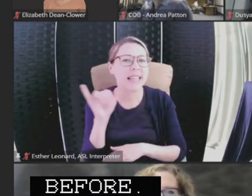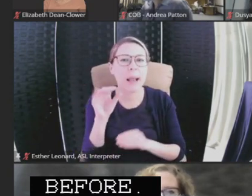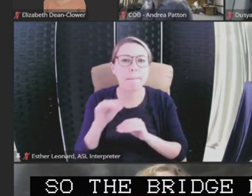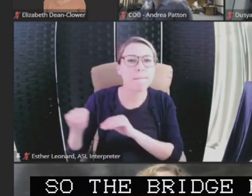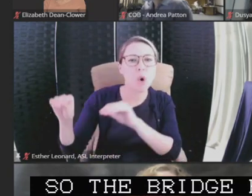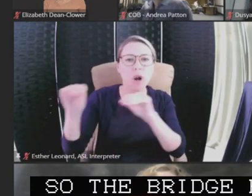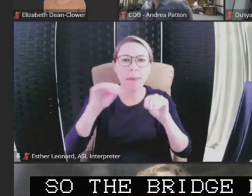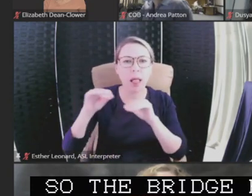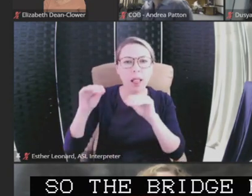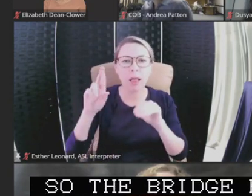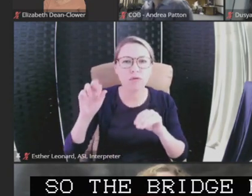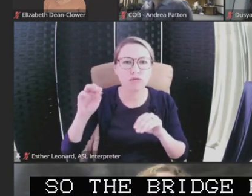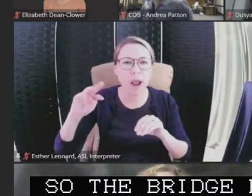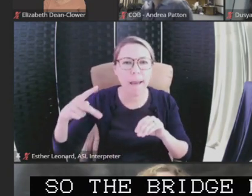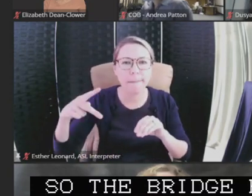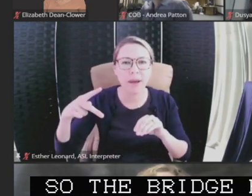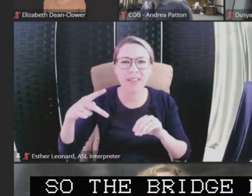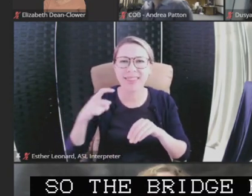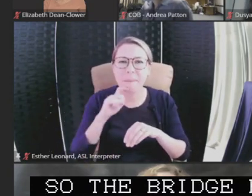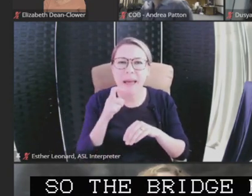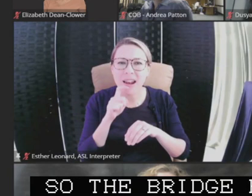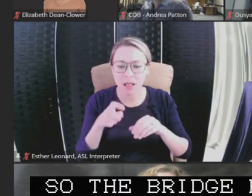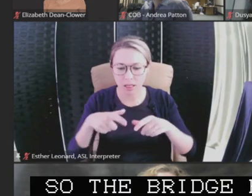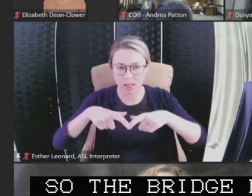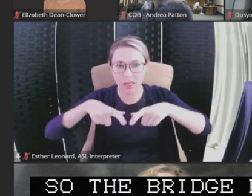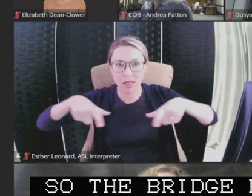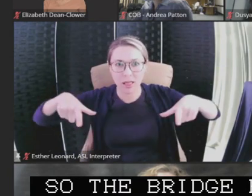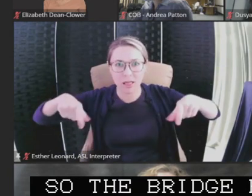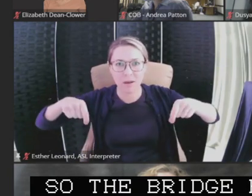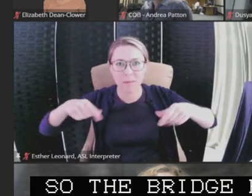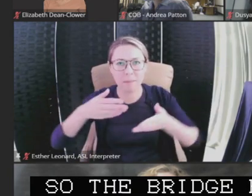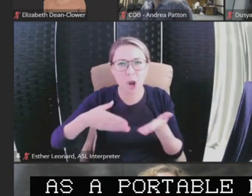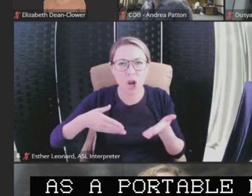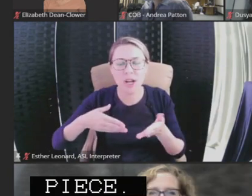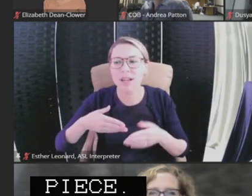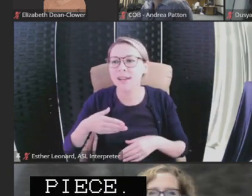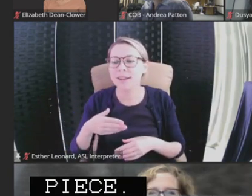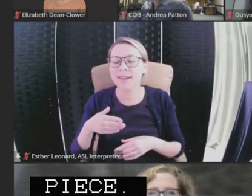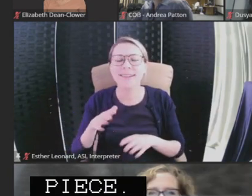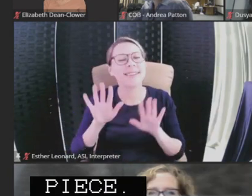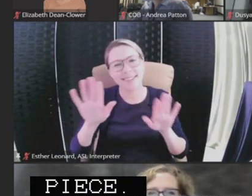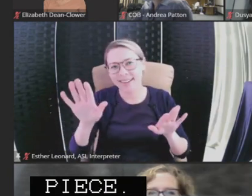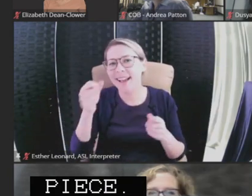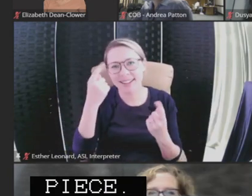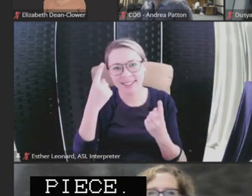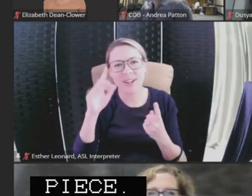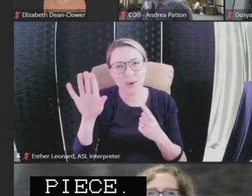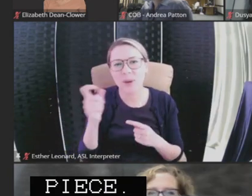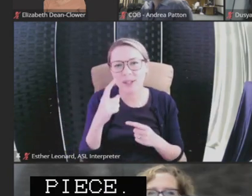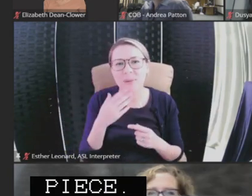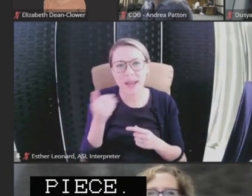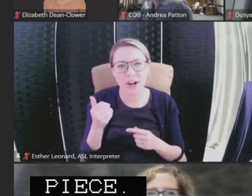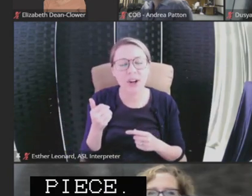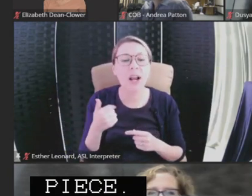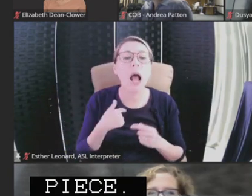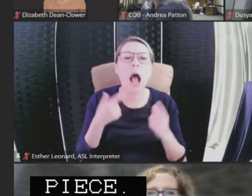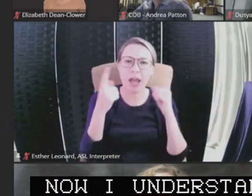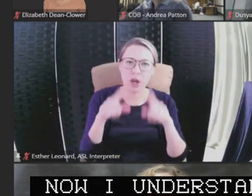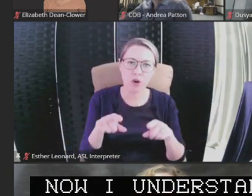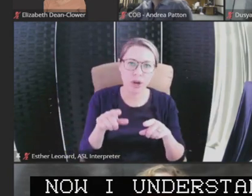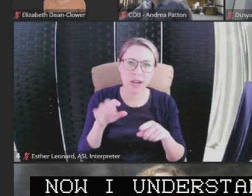metal piece. So now I understand the question better. And I agree that the